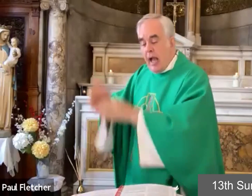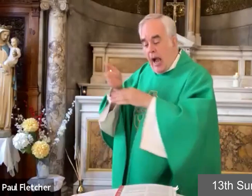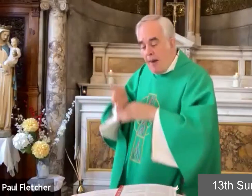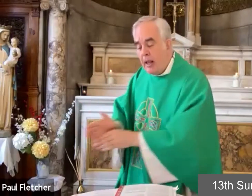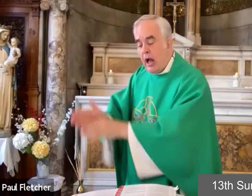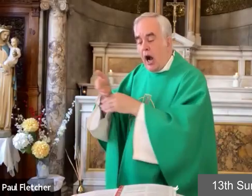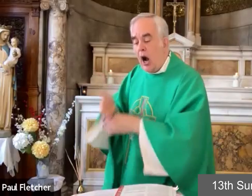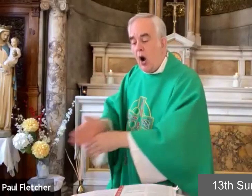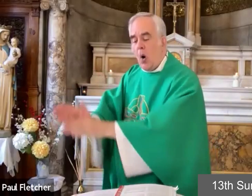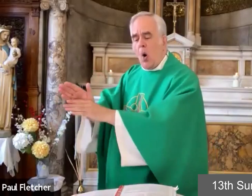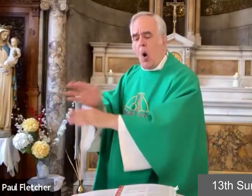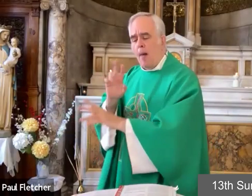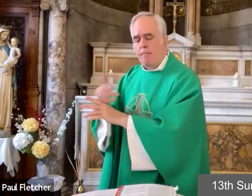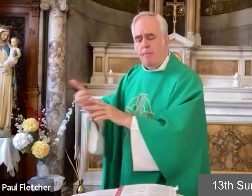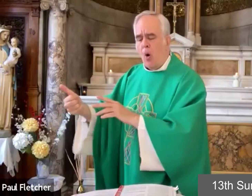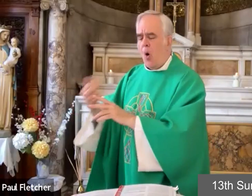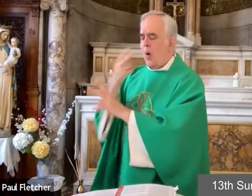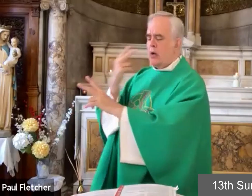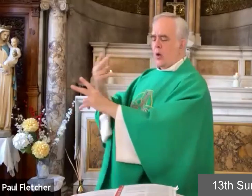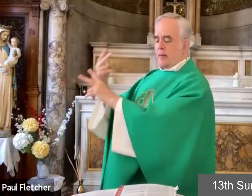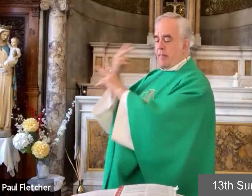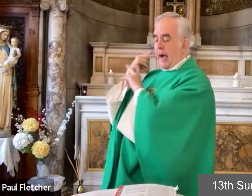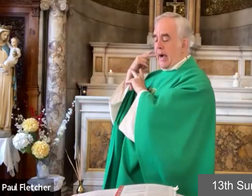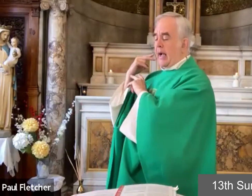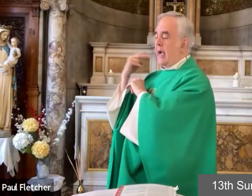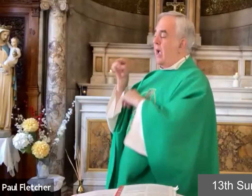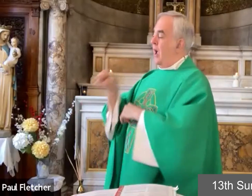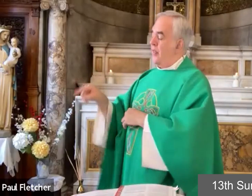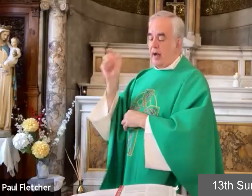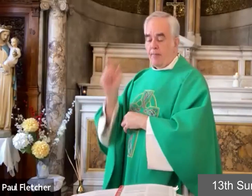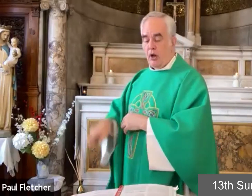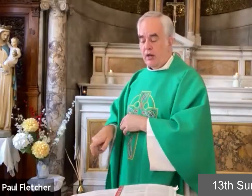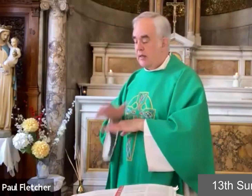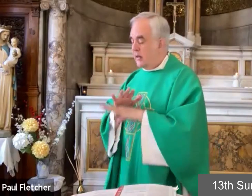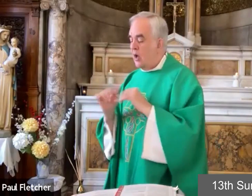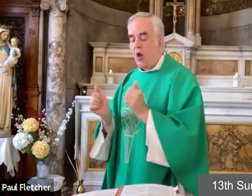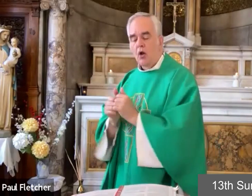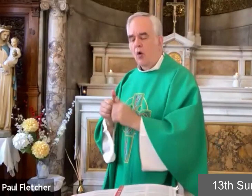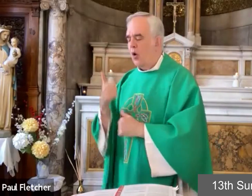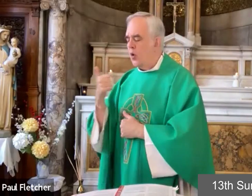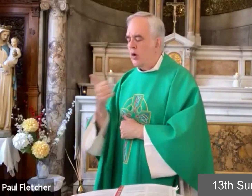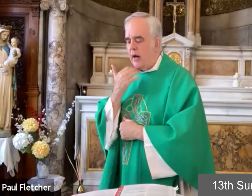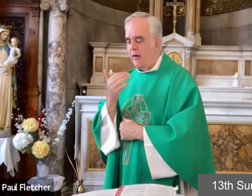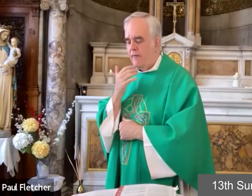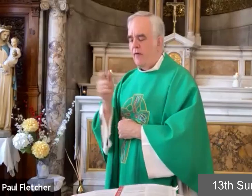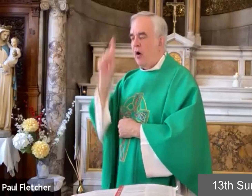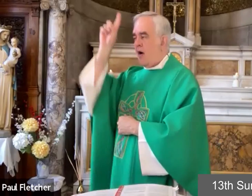a plow, but always looks back, that person is not good enough